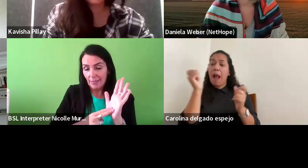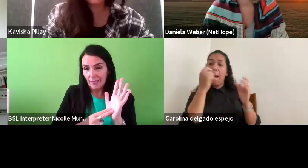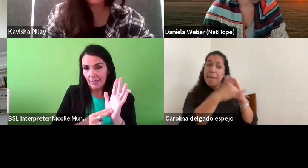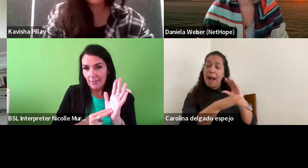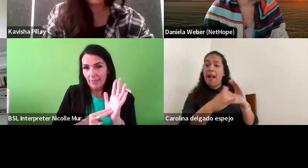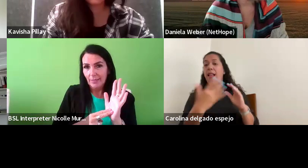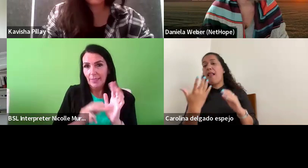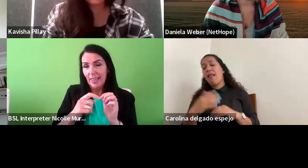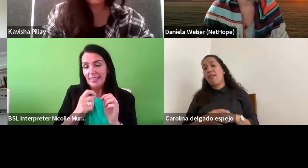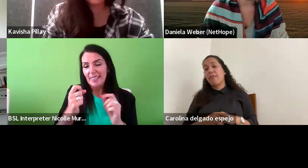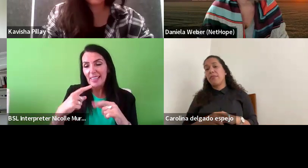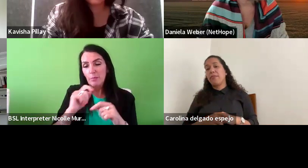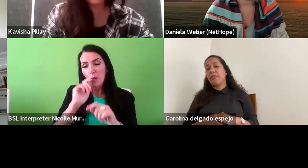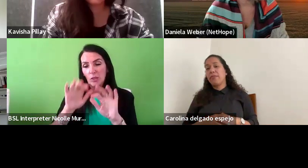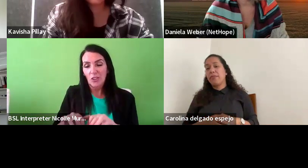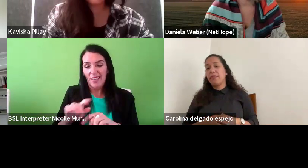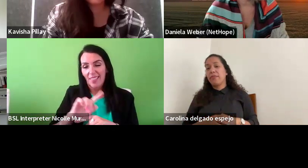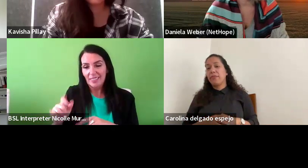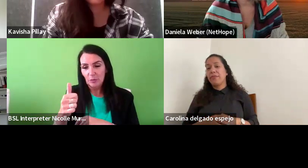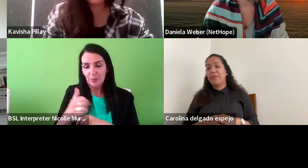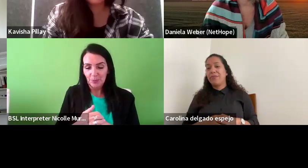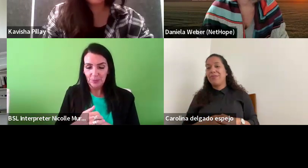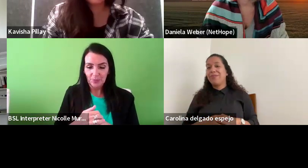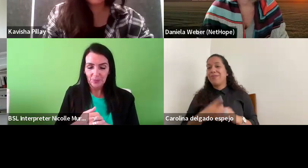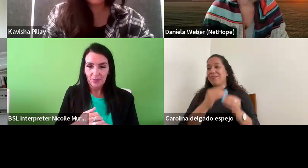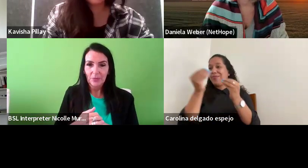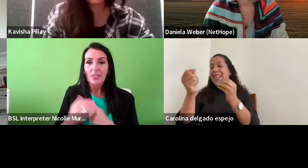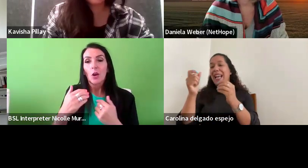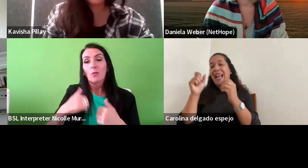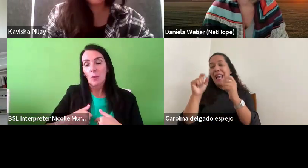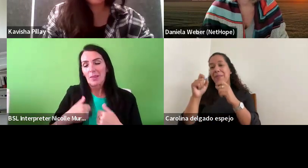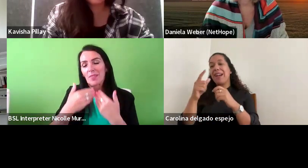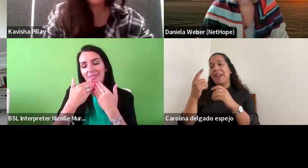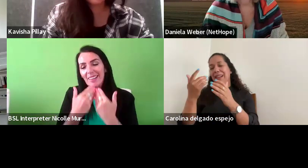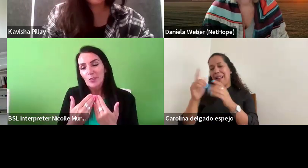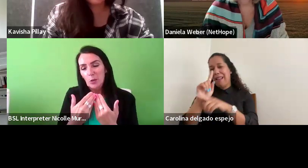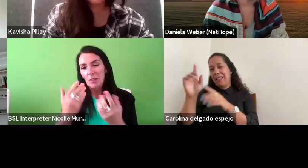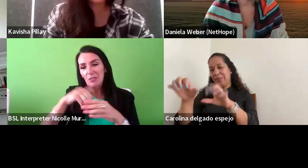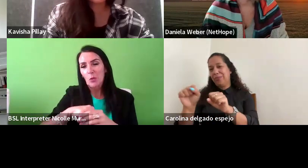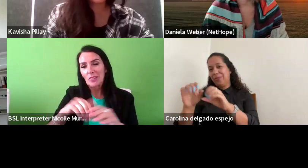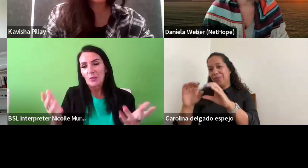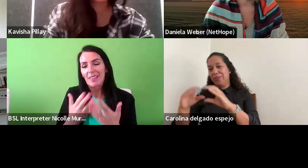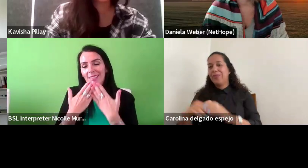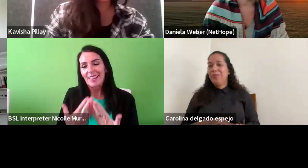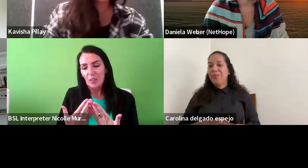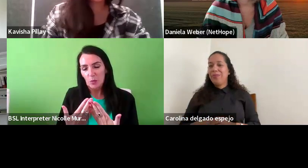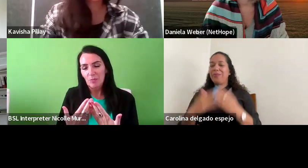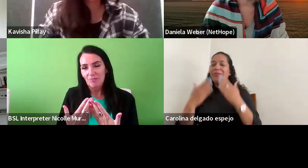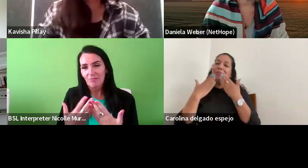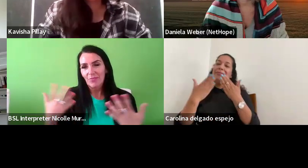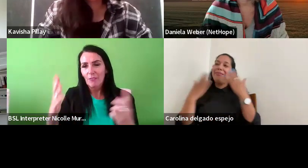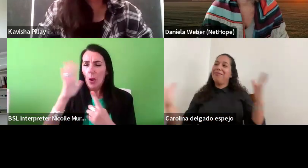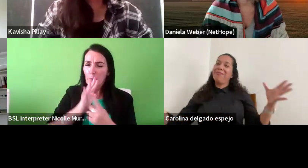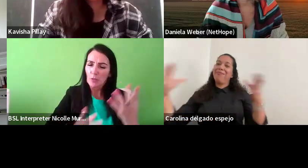email will be in the chat box. From me, Malebo Sipodi, thank you so much for joining us today. An